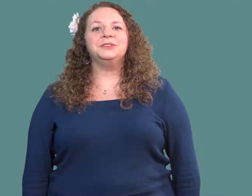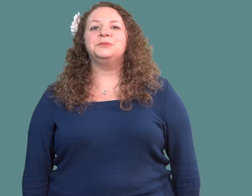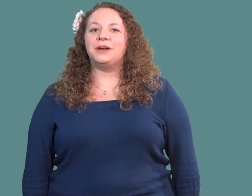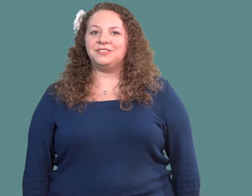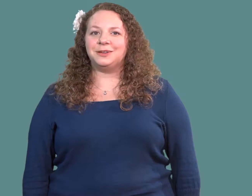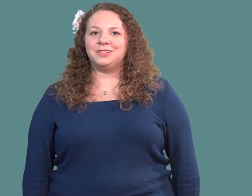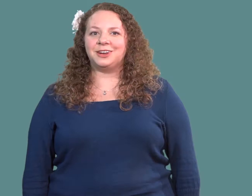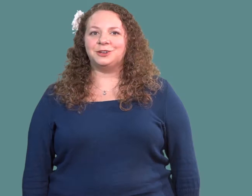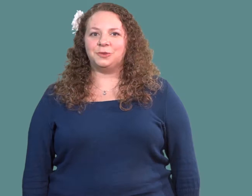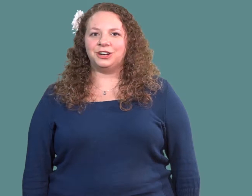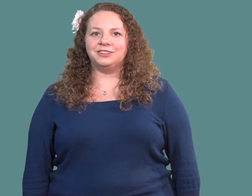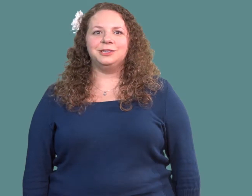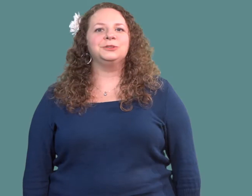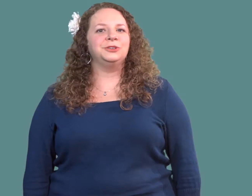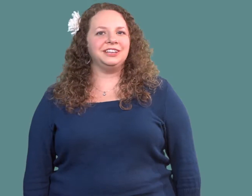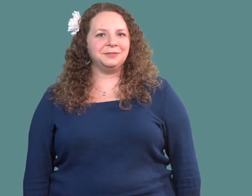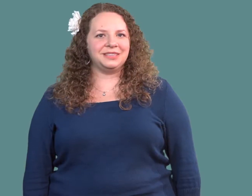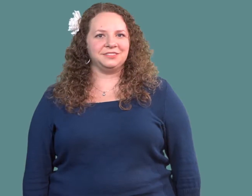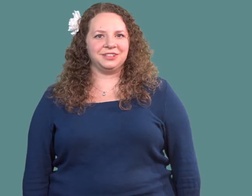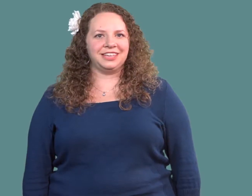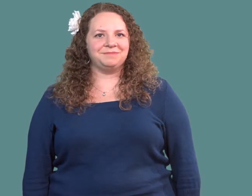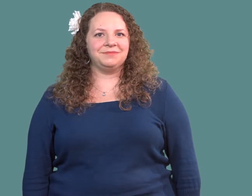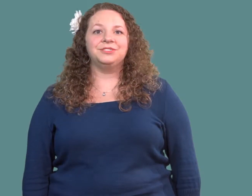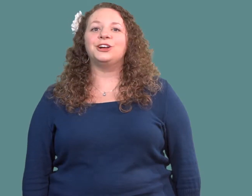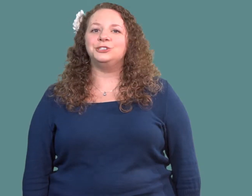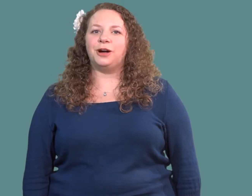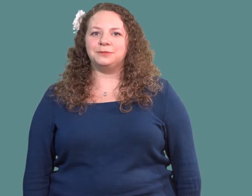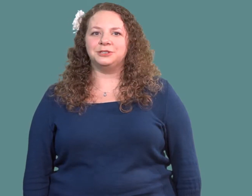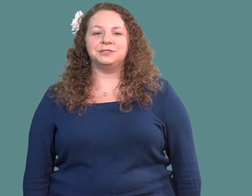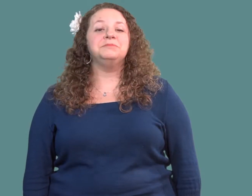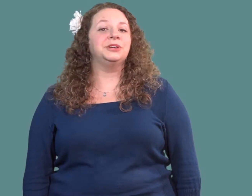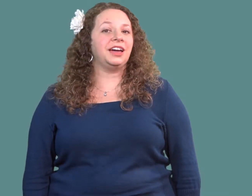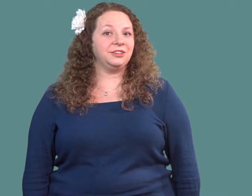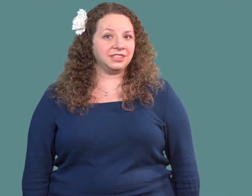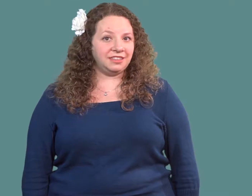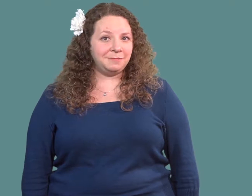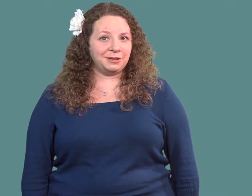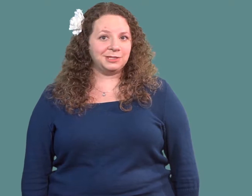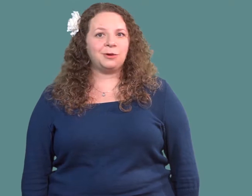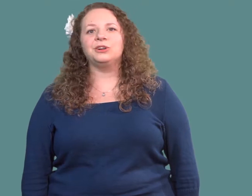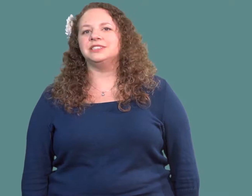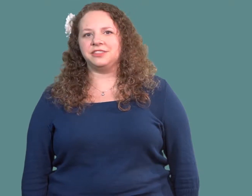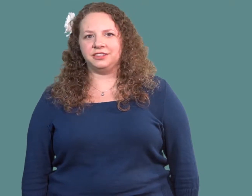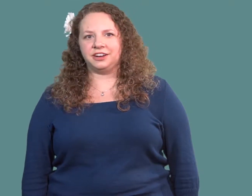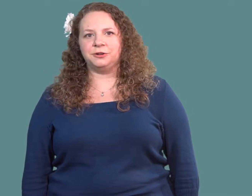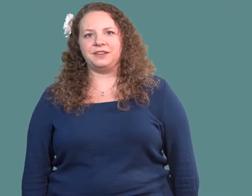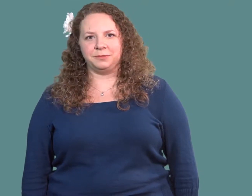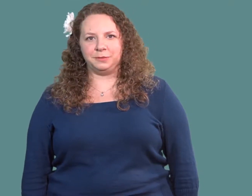When you have a double letter in a word, you will treat it a bit differently. There are two options. You can either slightly bounce or slide the letter away from your